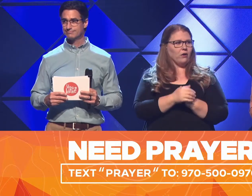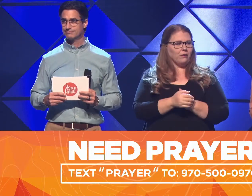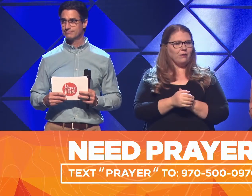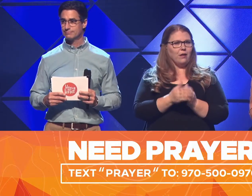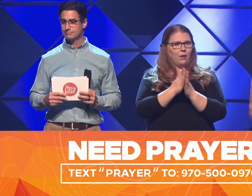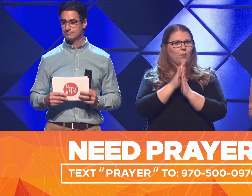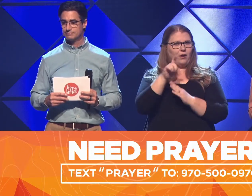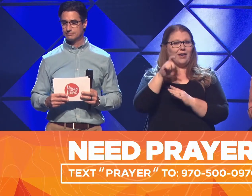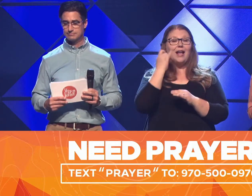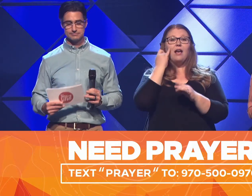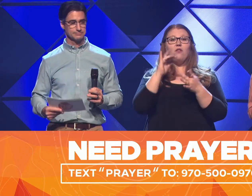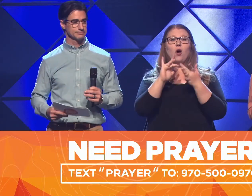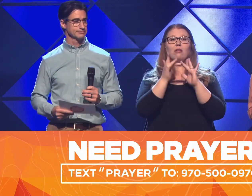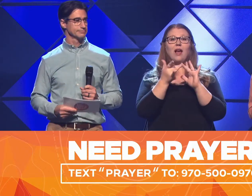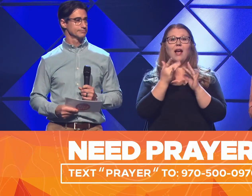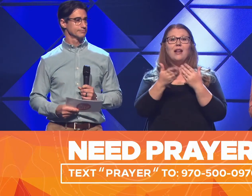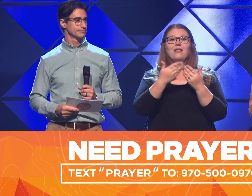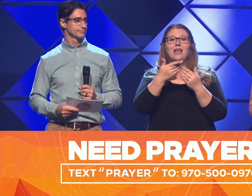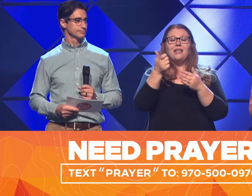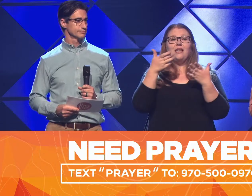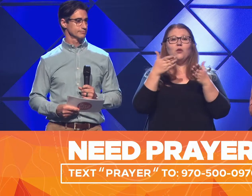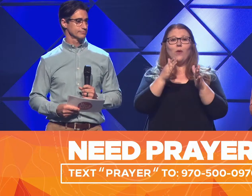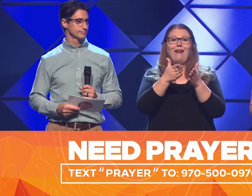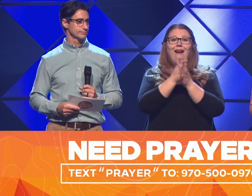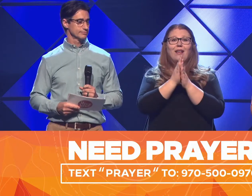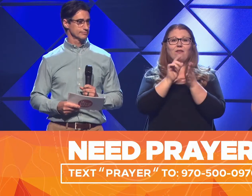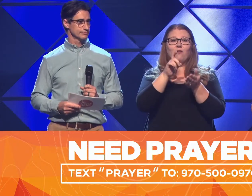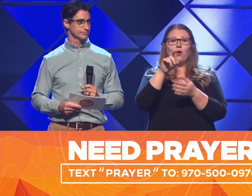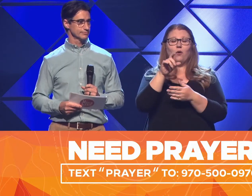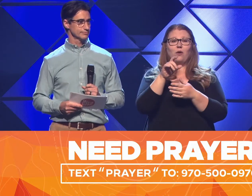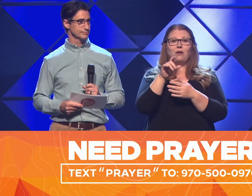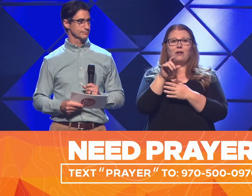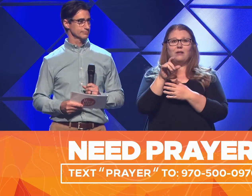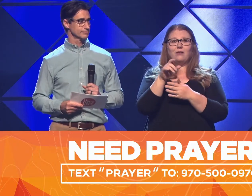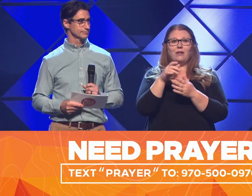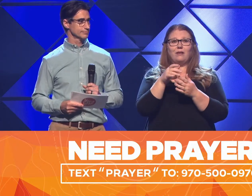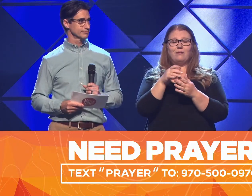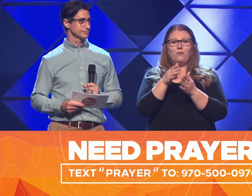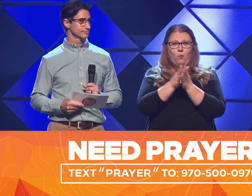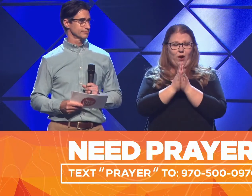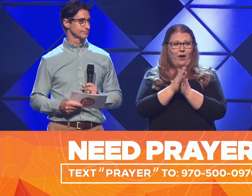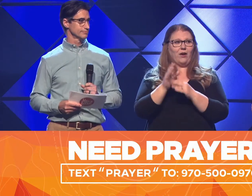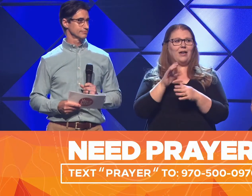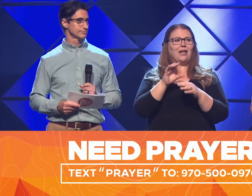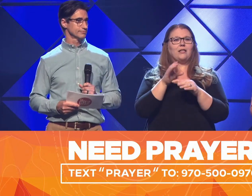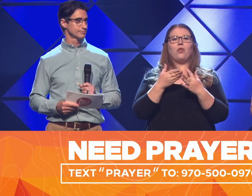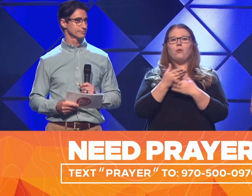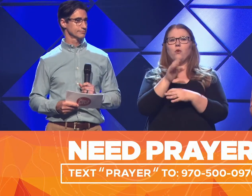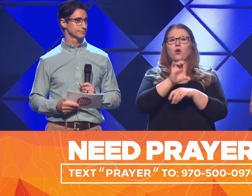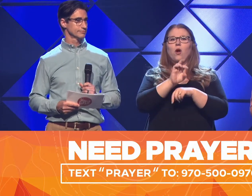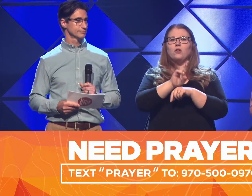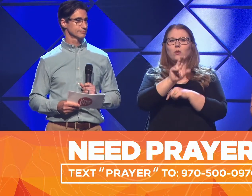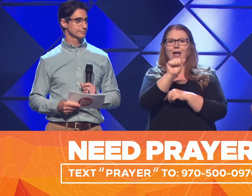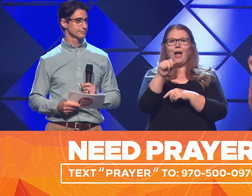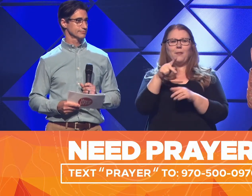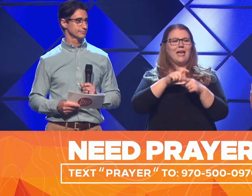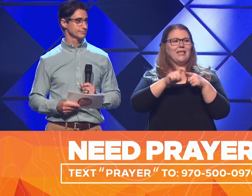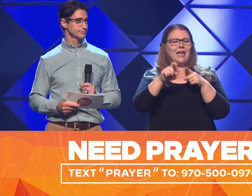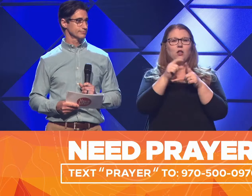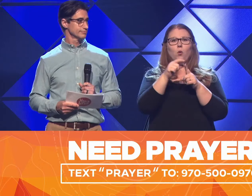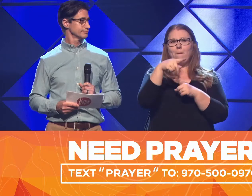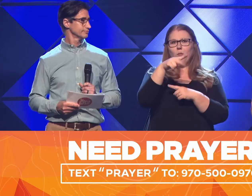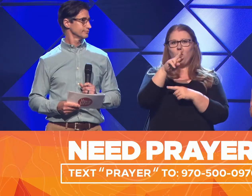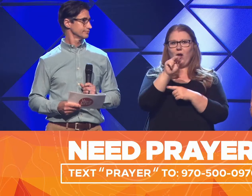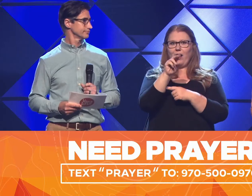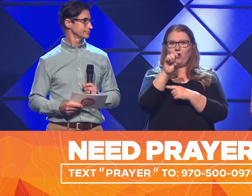if you're online, the easiest way to request prayer is through the Crossroads app. You can also text the word prayer to the number